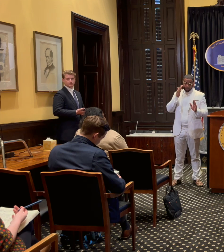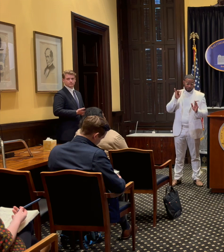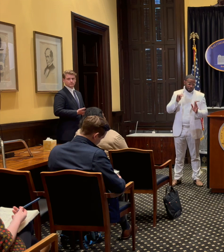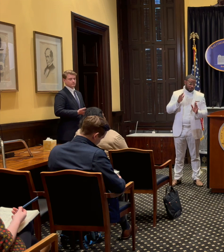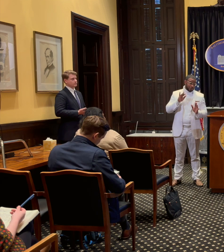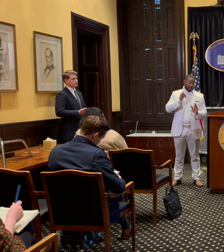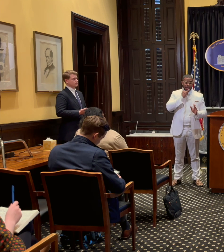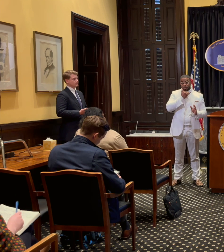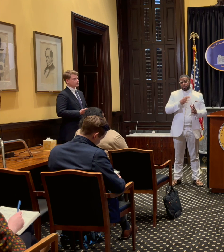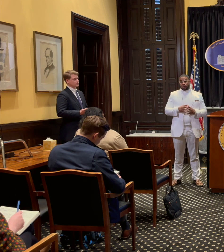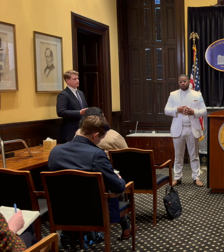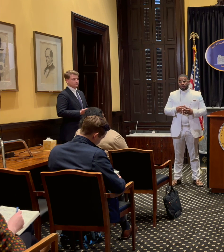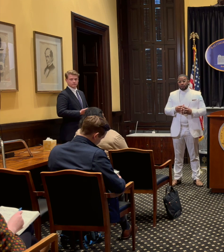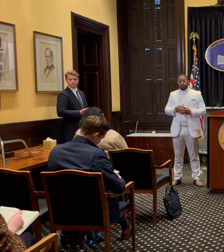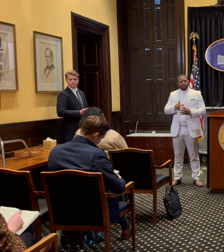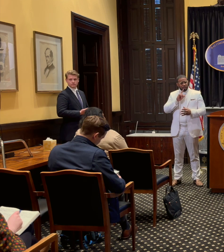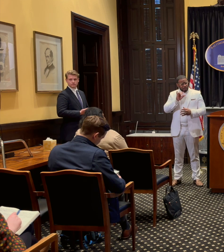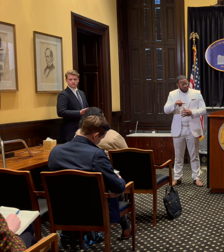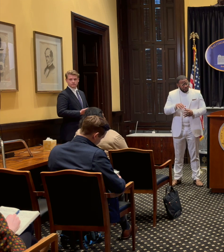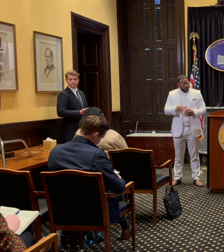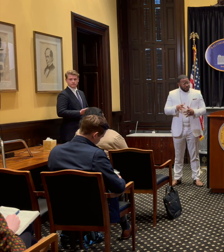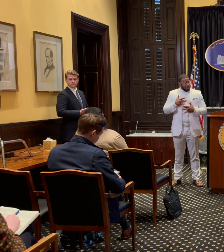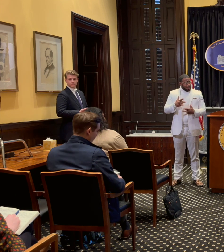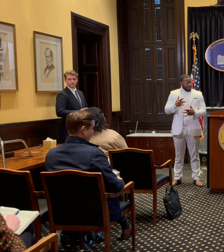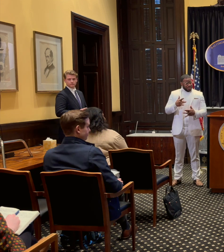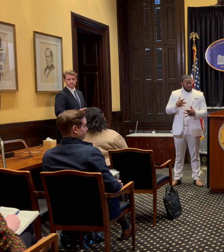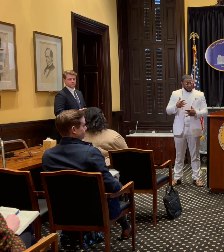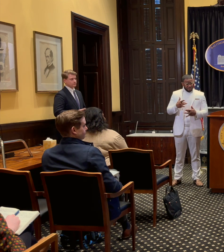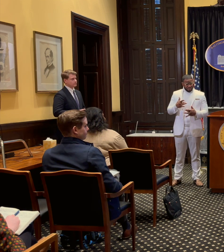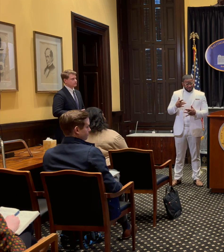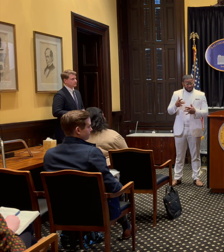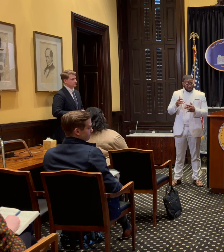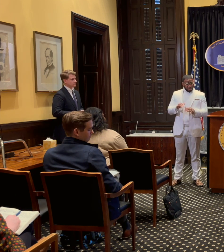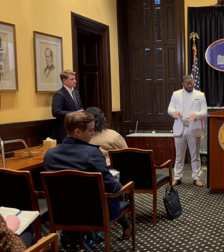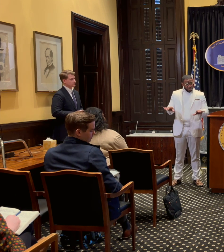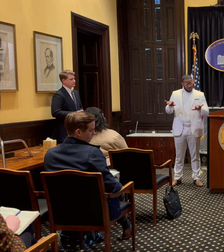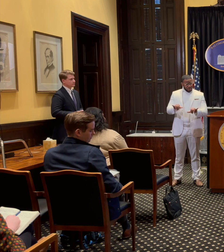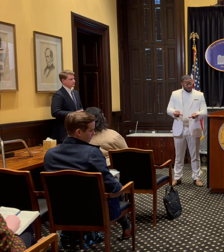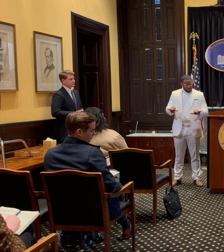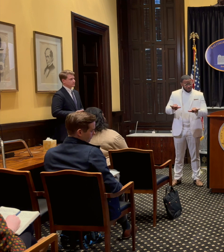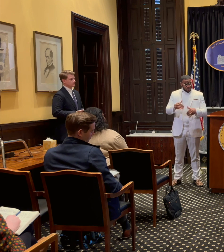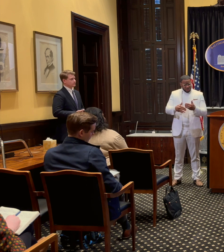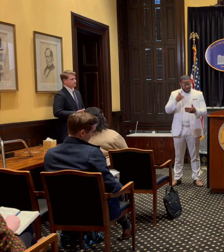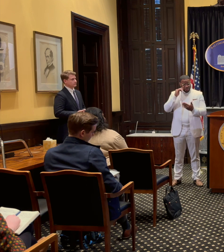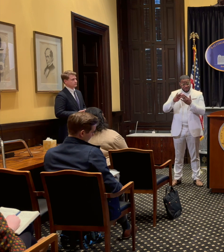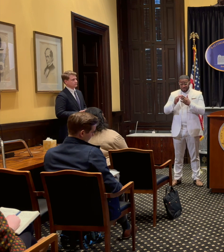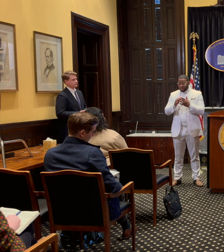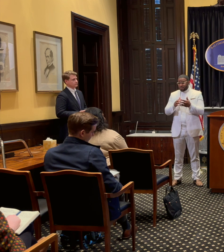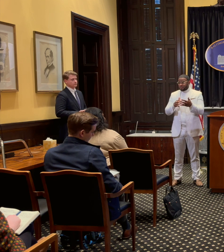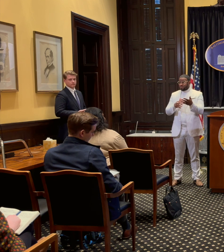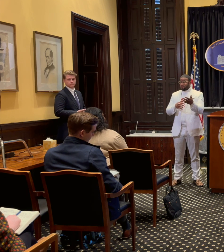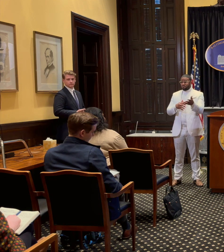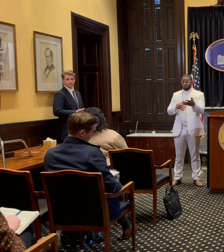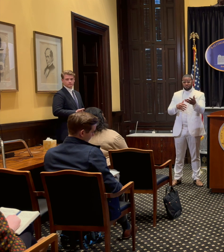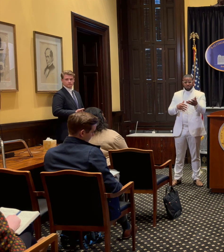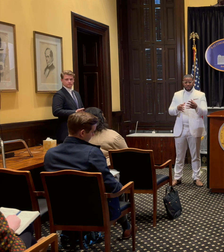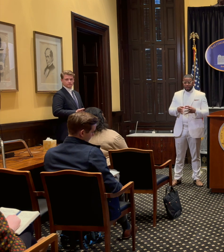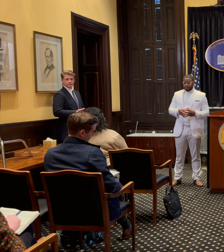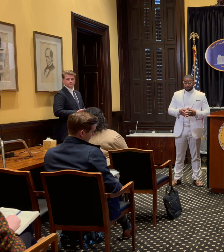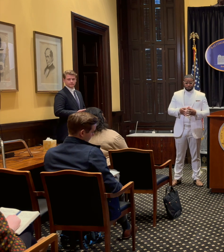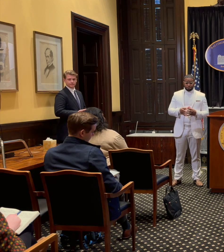like it was by accident. Is that typical protocol for the city, and